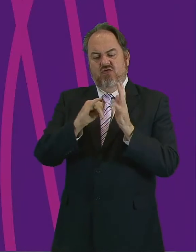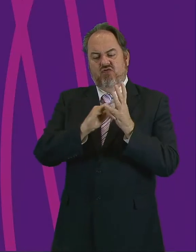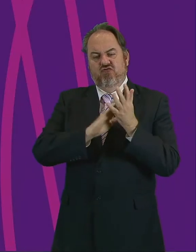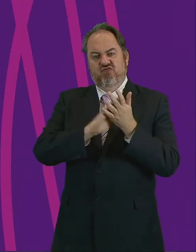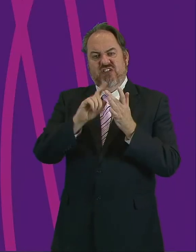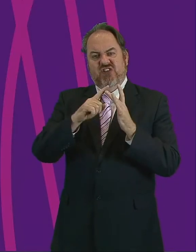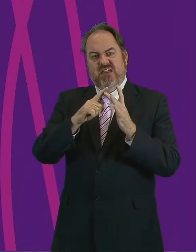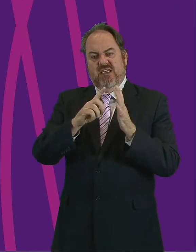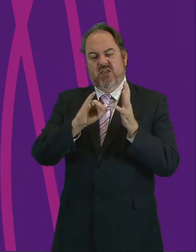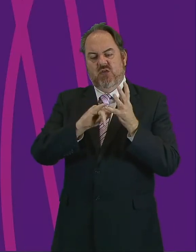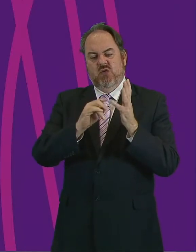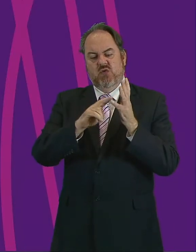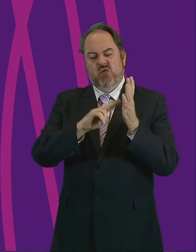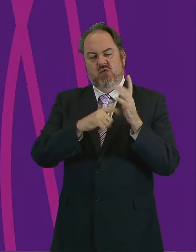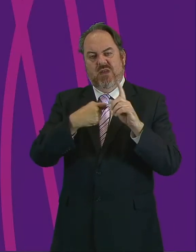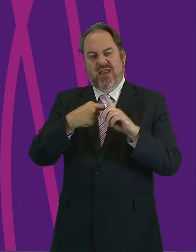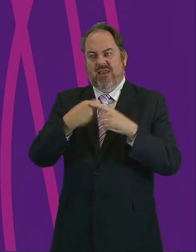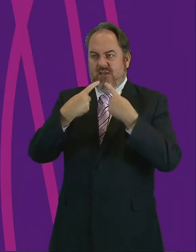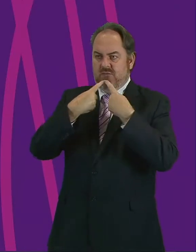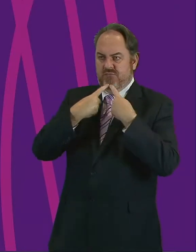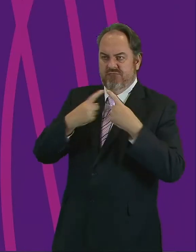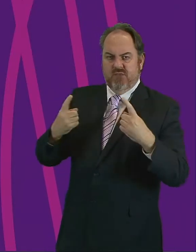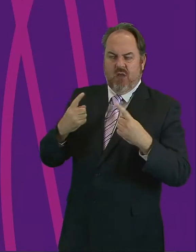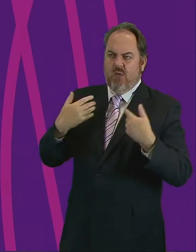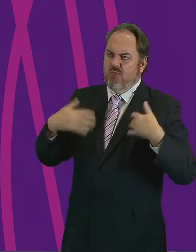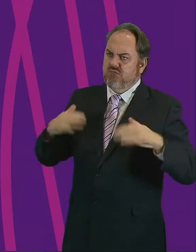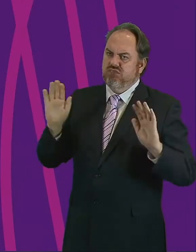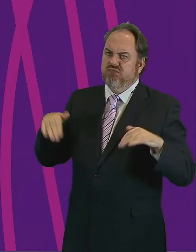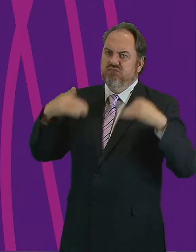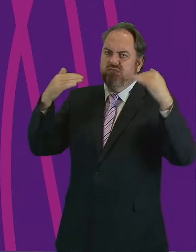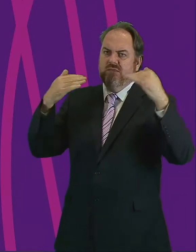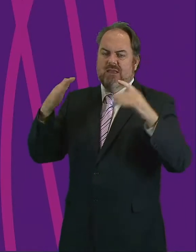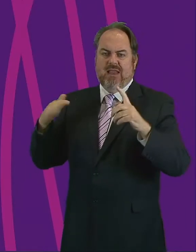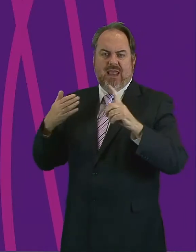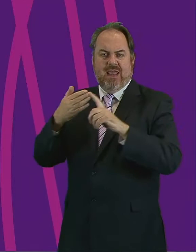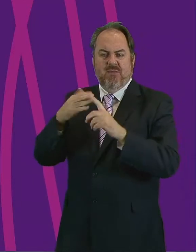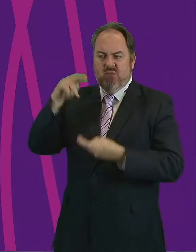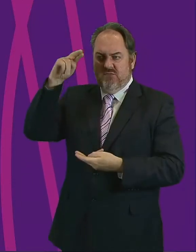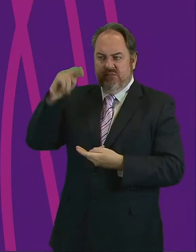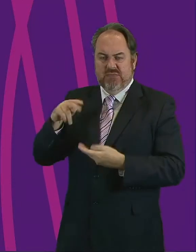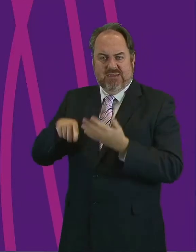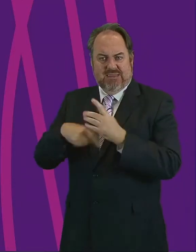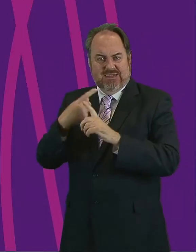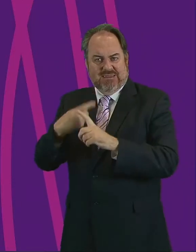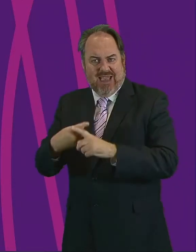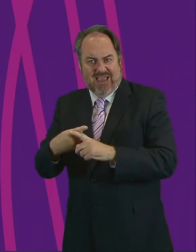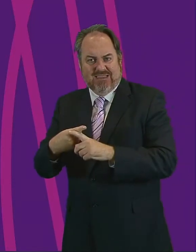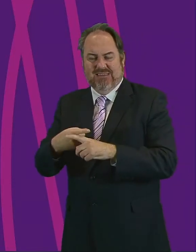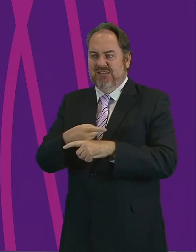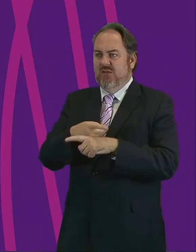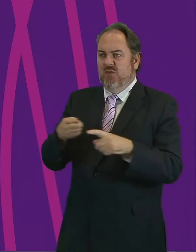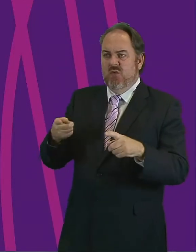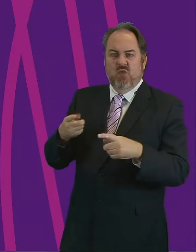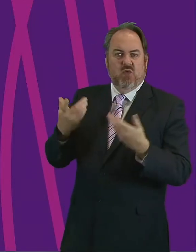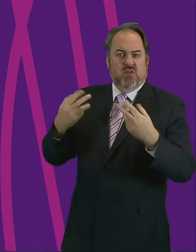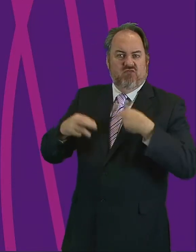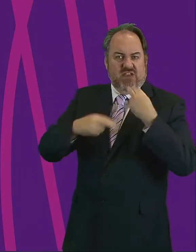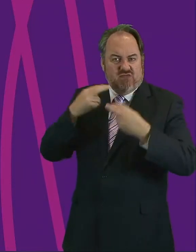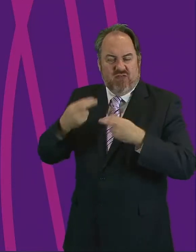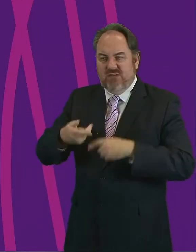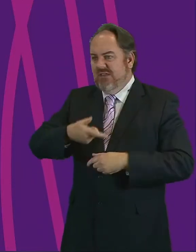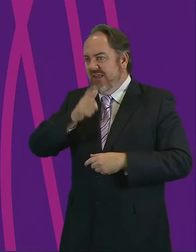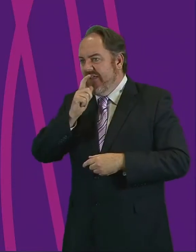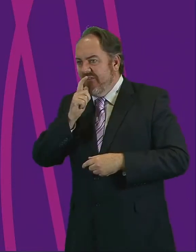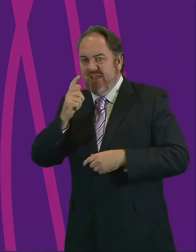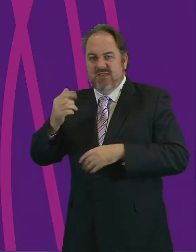UK, incentivising employment with a job retention bonus scheme and cutting tax for hard-pressed sectors such as hospitality, measures which